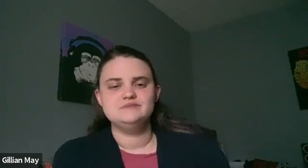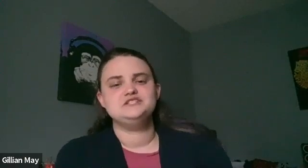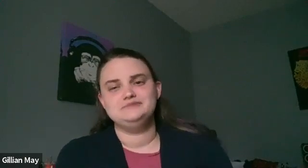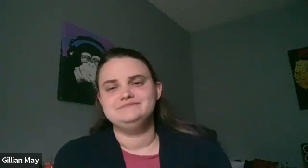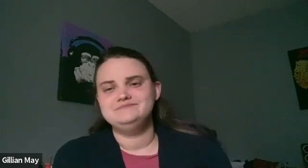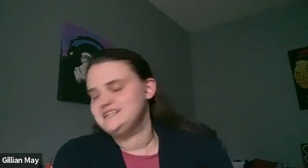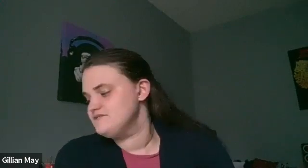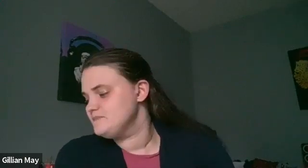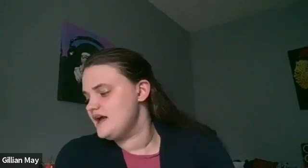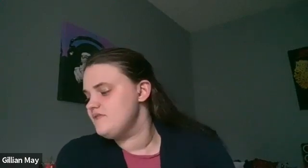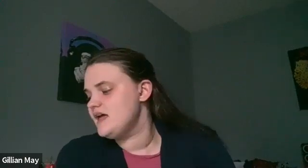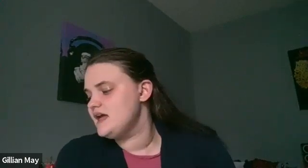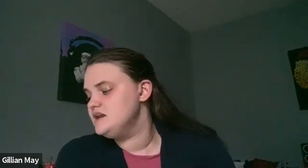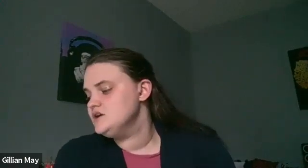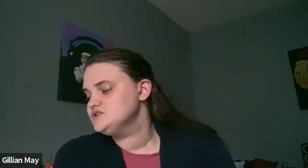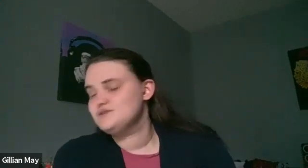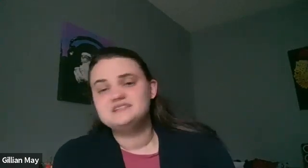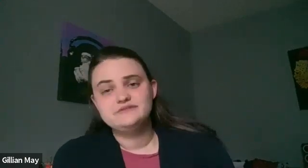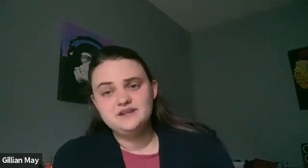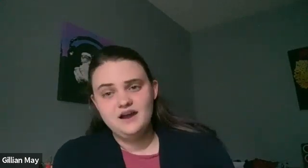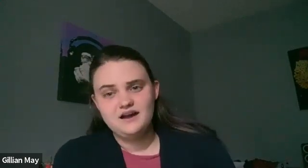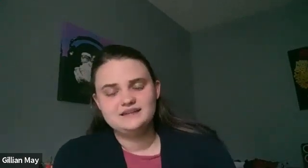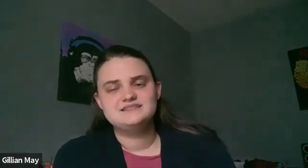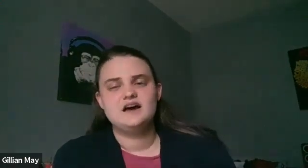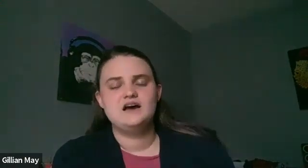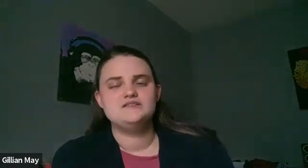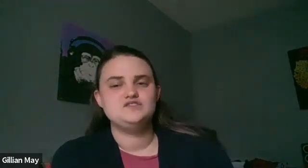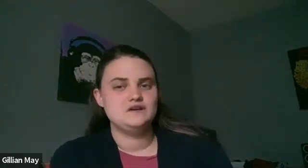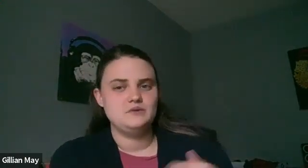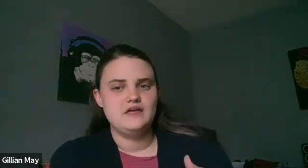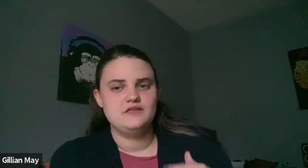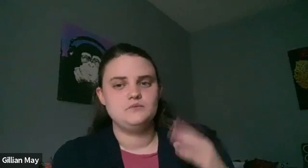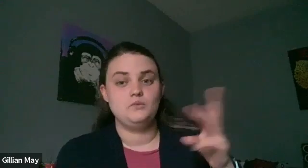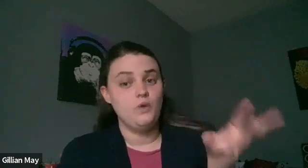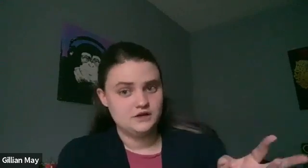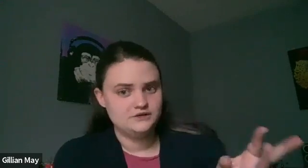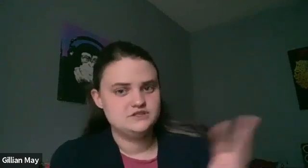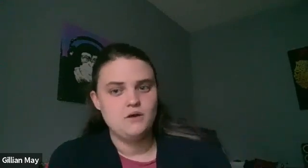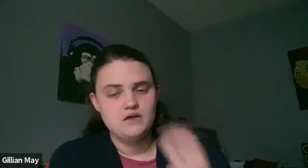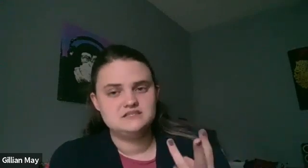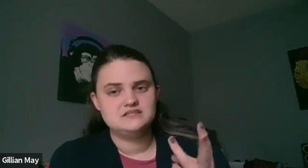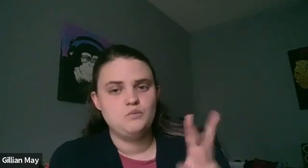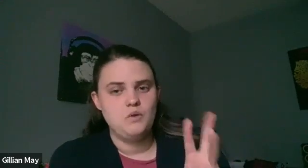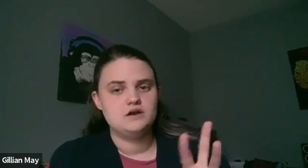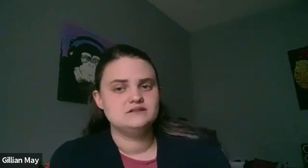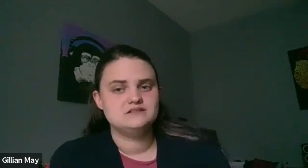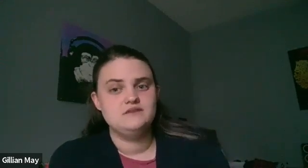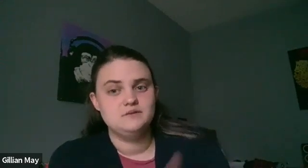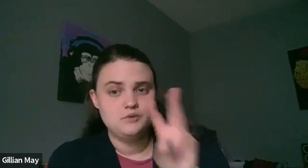sure, be safe. And then, so the different kinds, I started with water. So obviously water is kind of an important